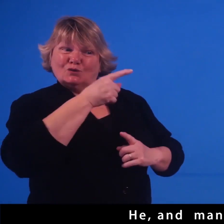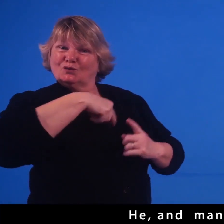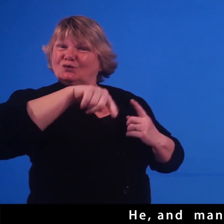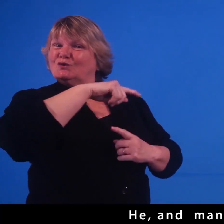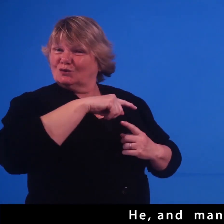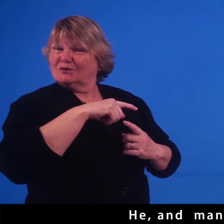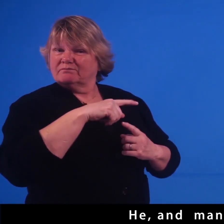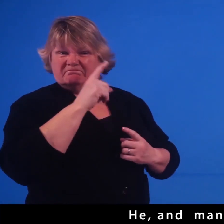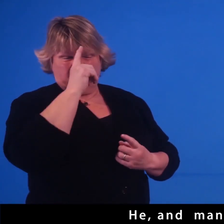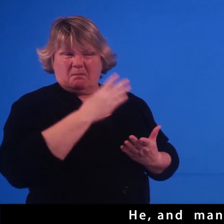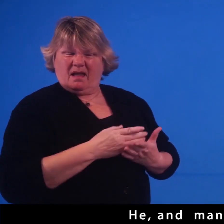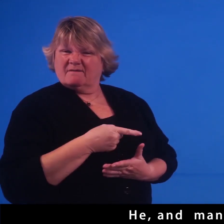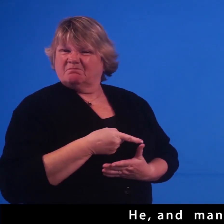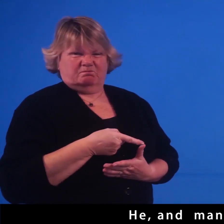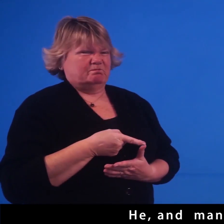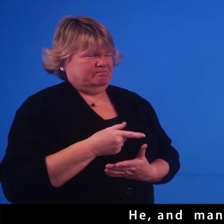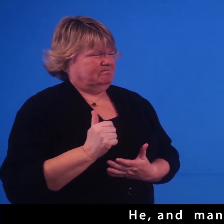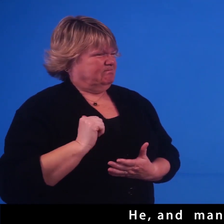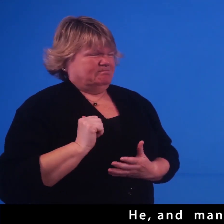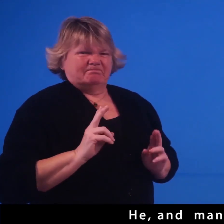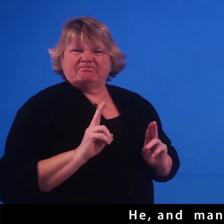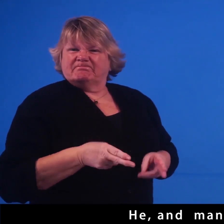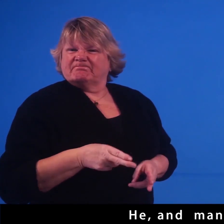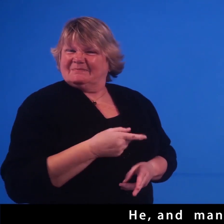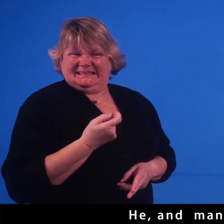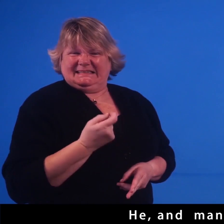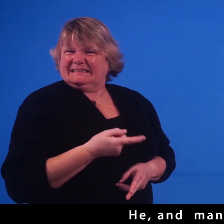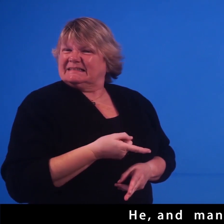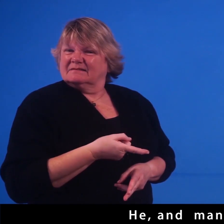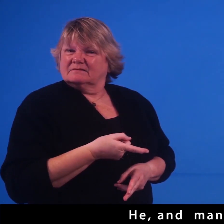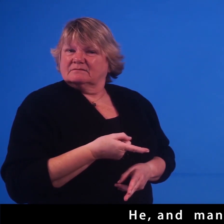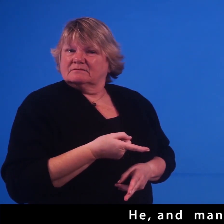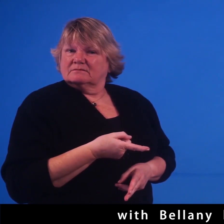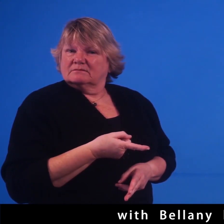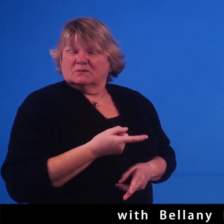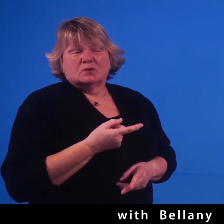He, and many around him, believed that he was on the brink of death,